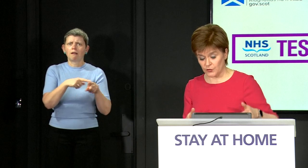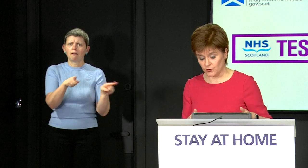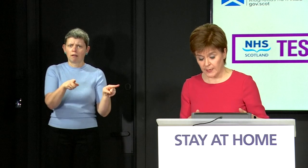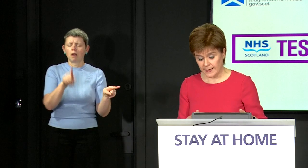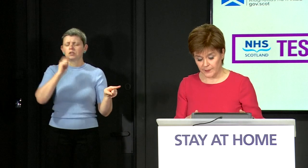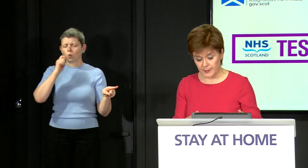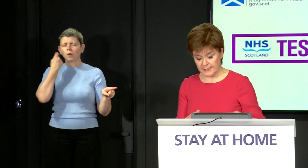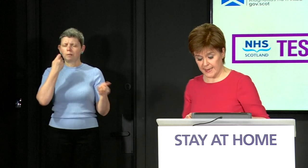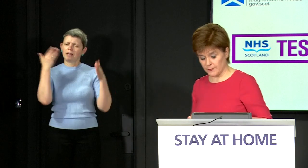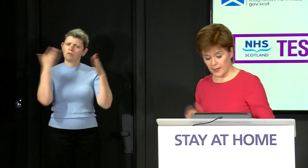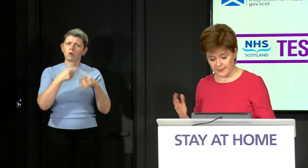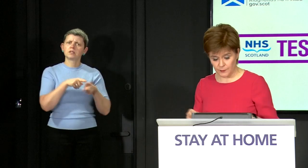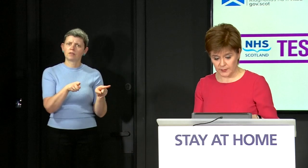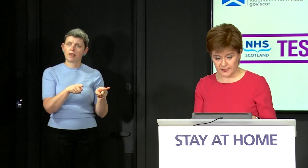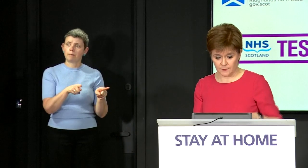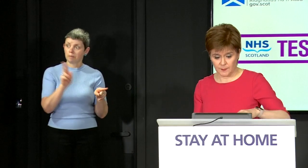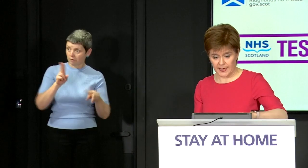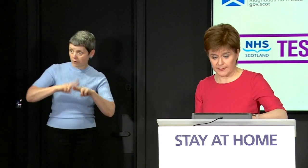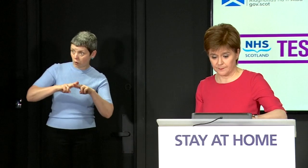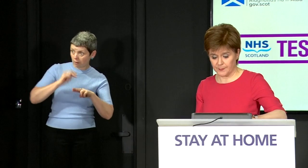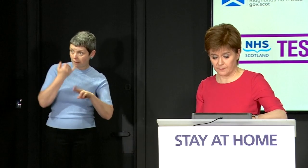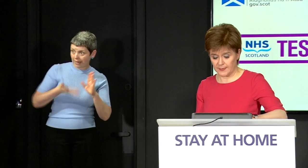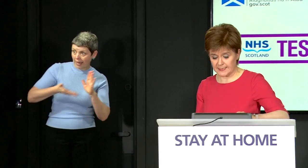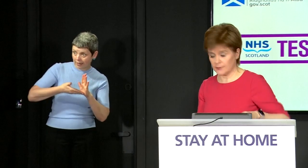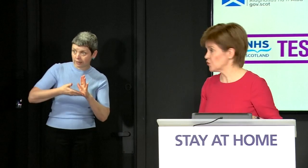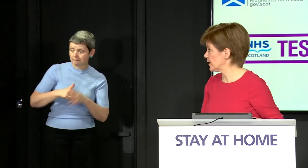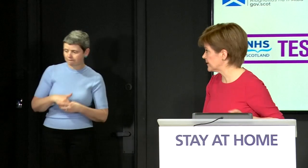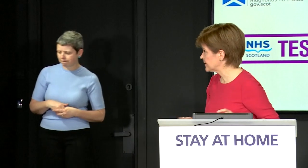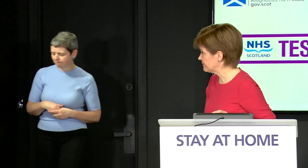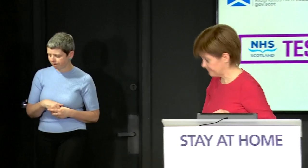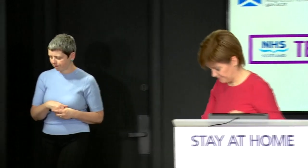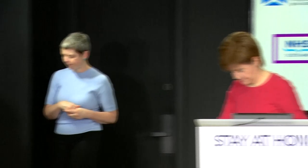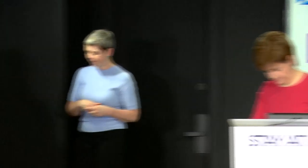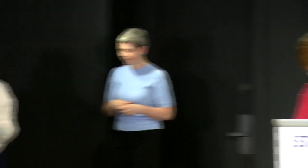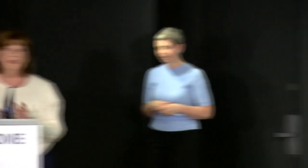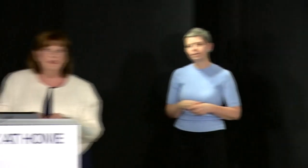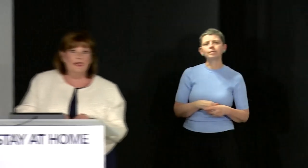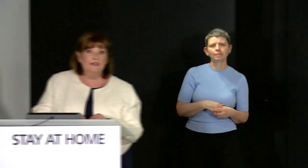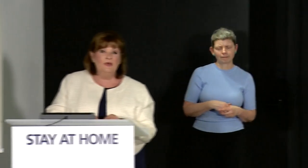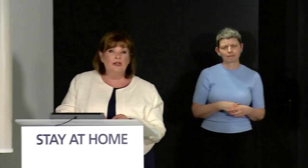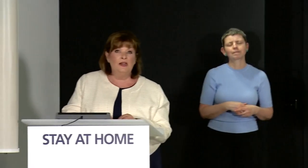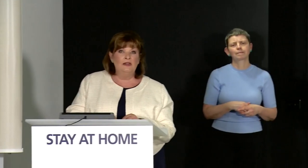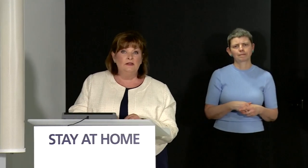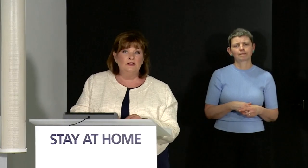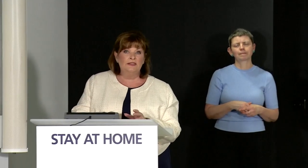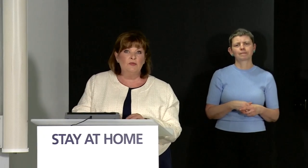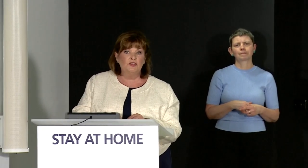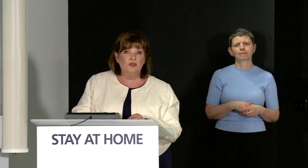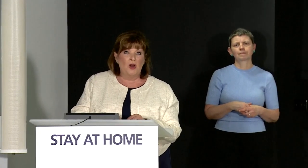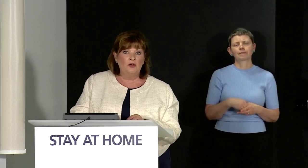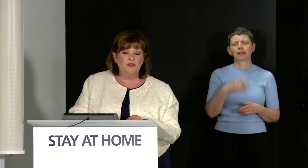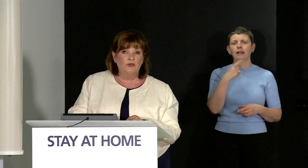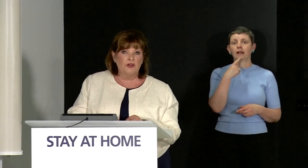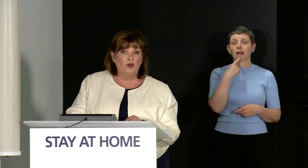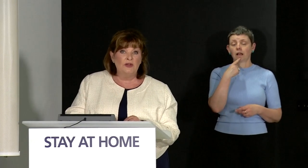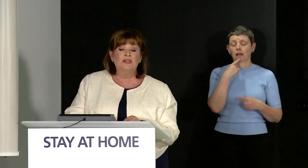of what we do in the period ahead. But I'll ask Fiona to maybe add a bit of detail to that. Yes, as I said in my statement to